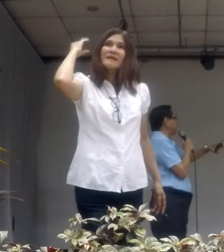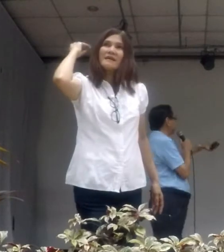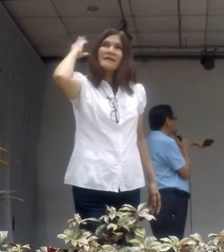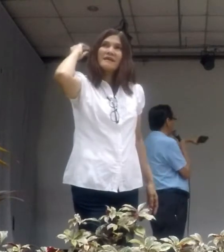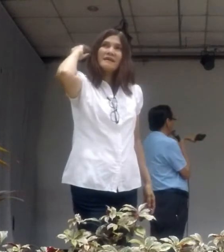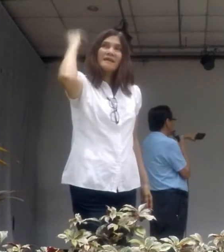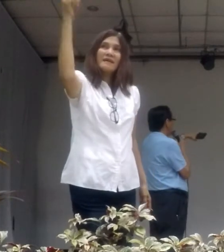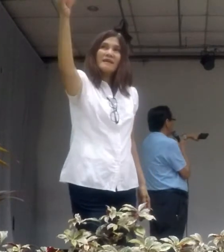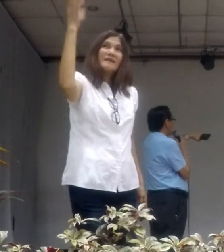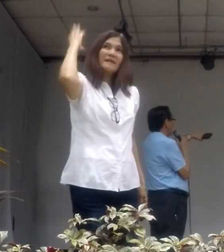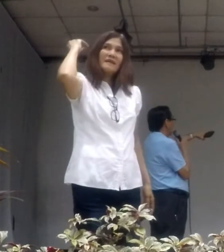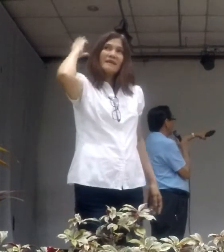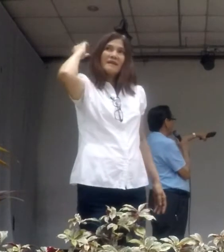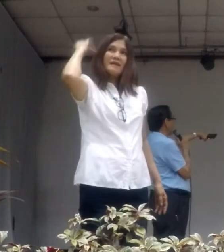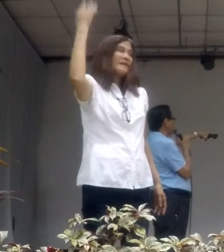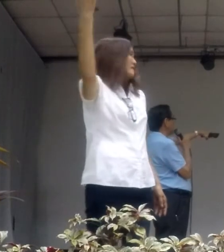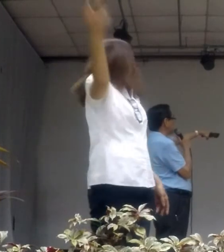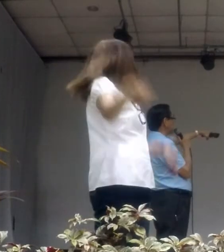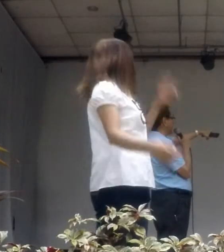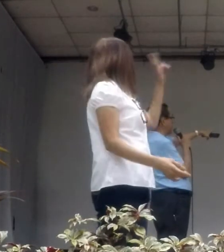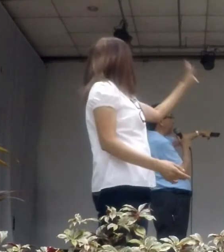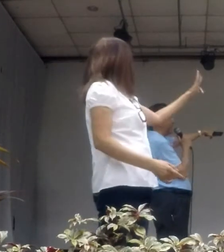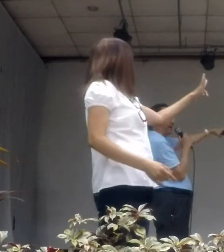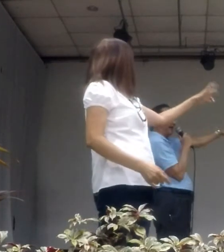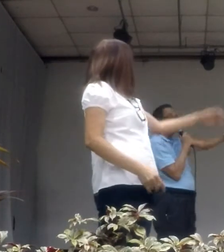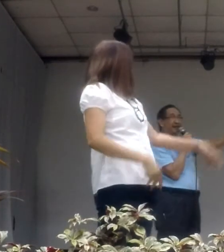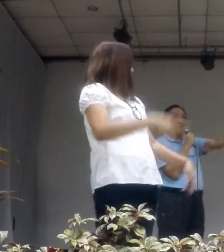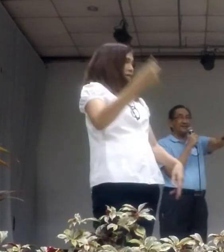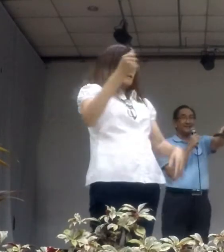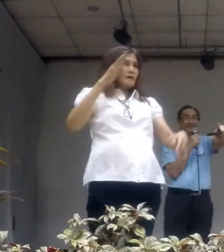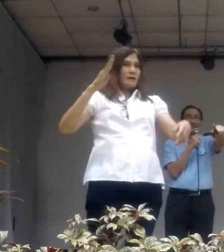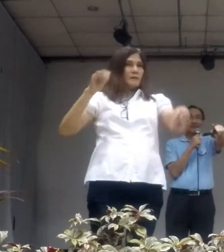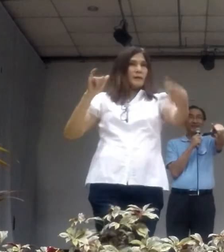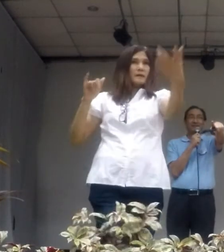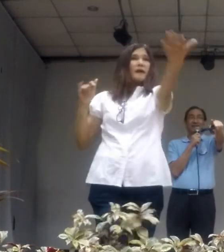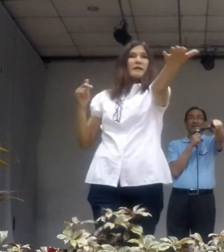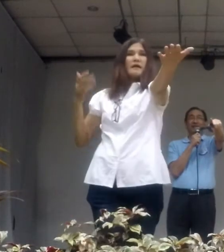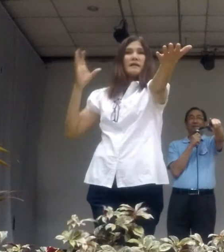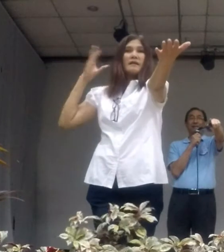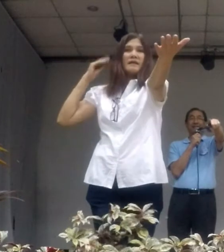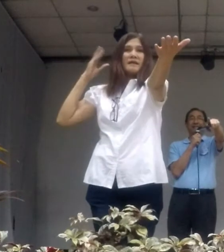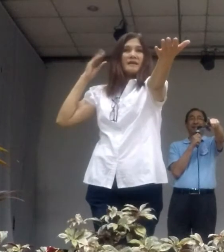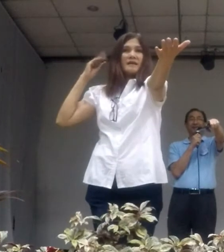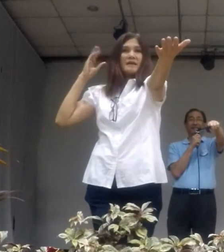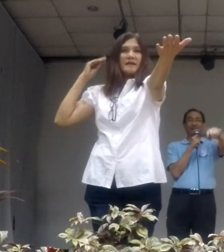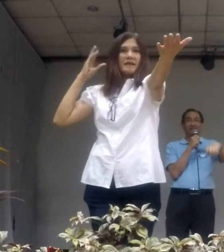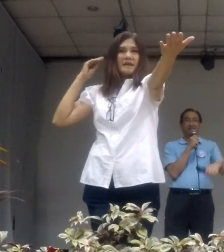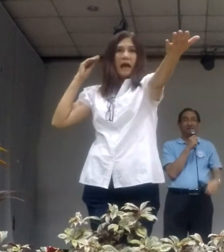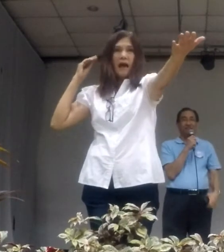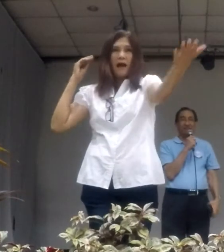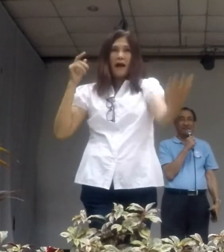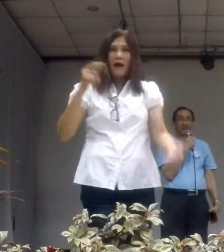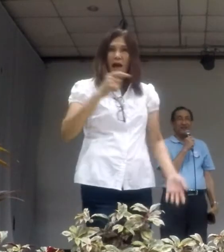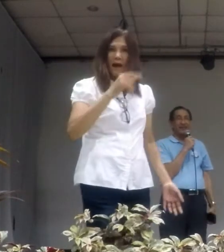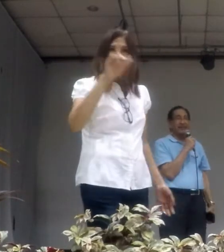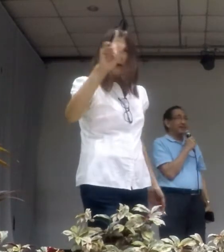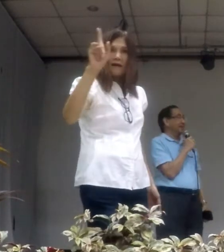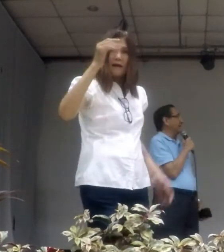back. Number three is Mr. Gabay, Alex. Mr. Gabay is here.